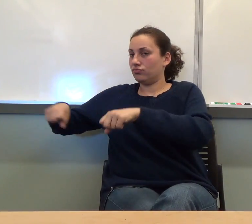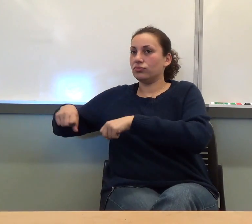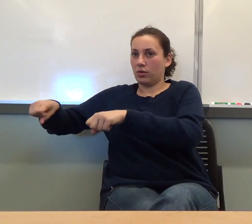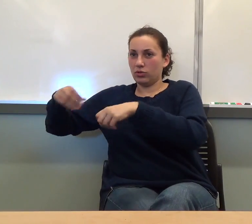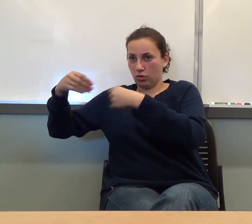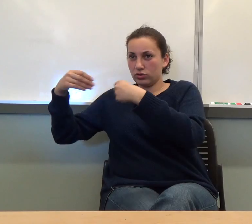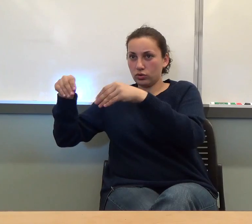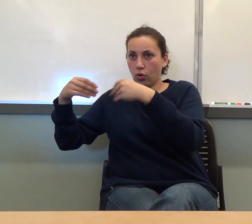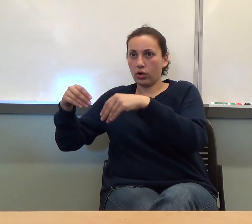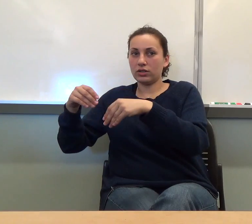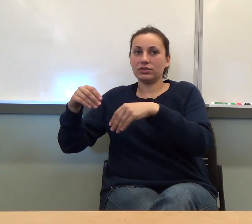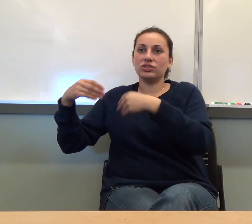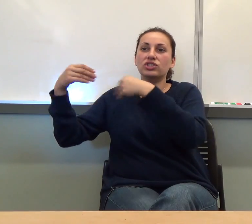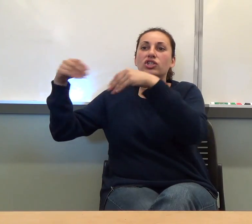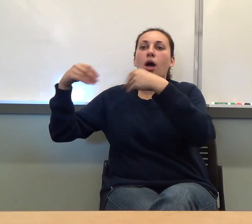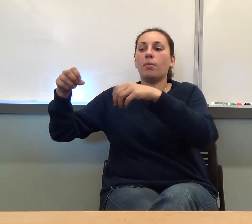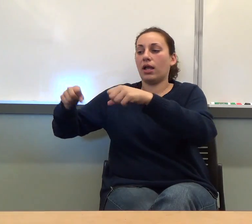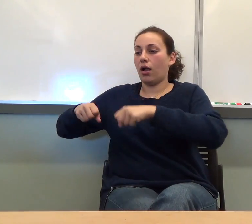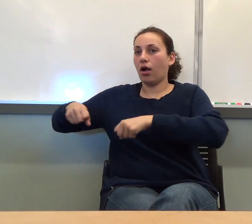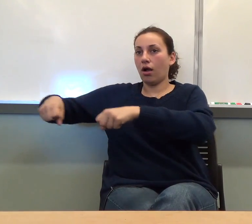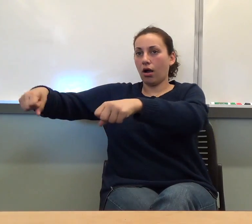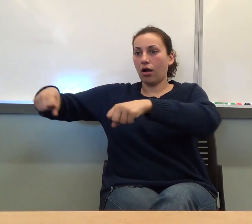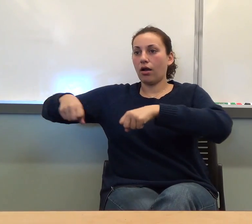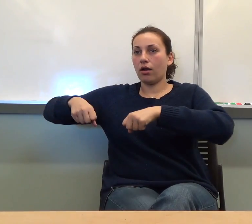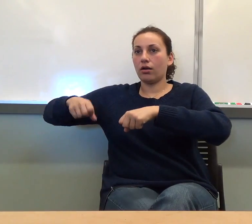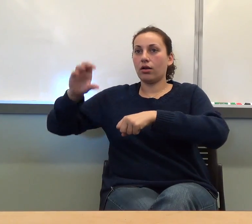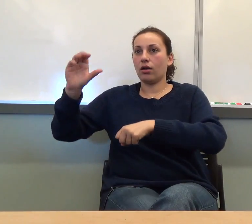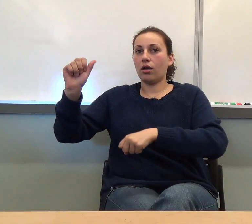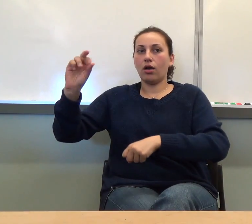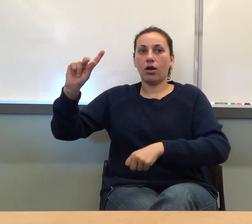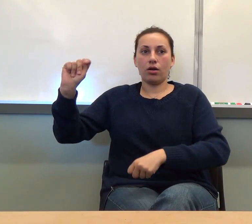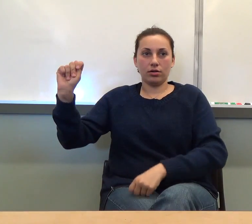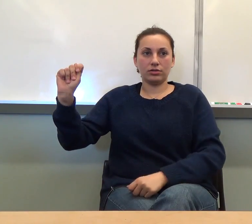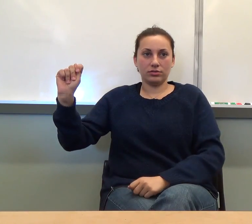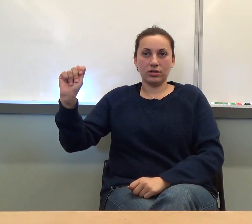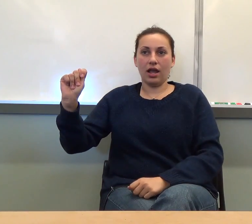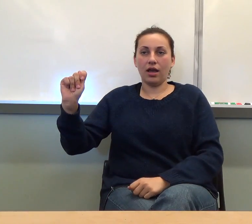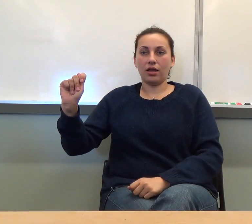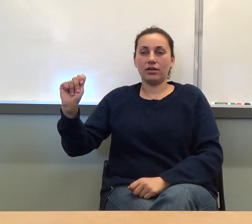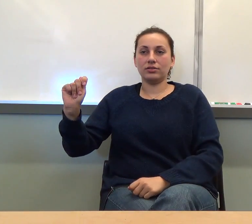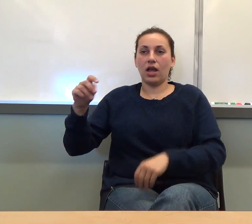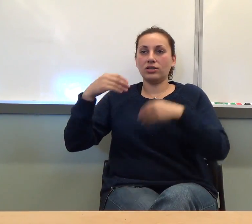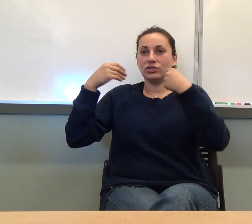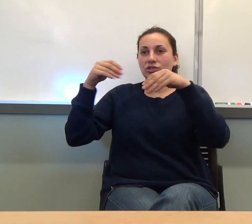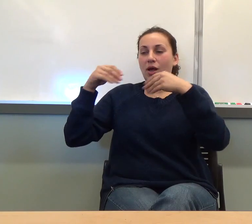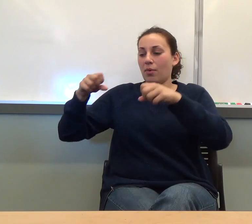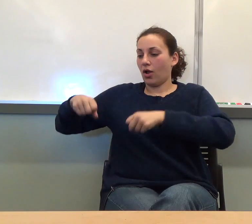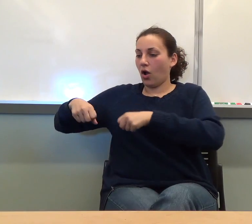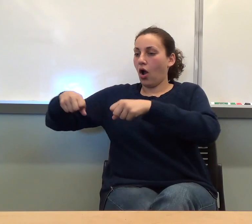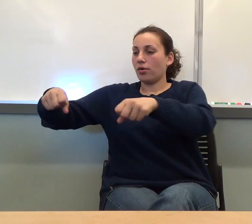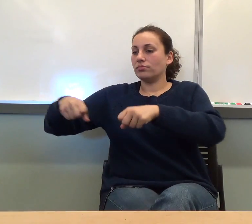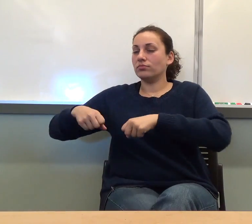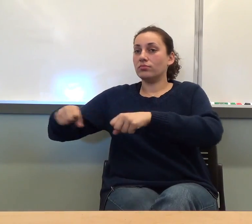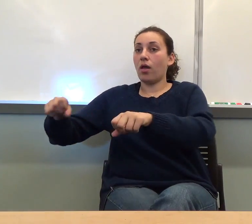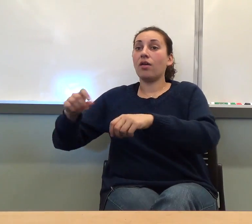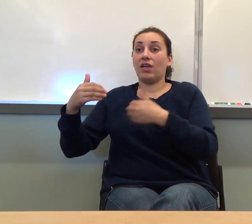Coast. That's not true here. But there are certain laws here about pricing, the price tags in